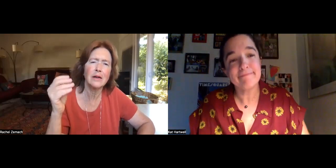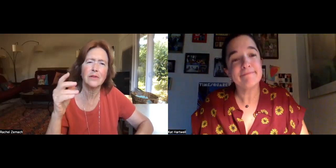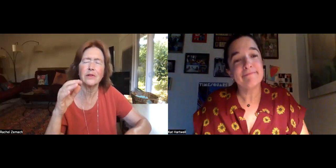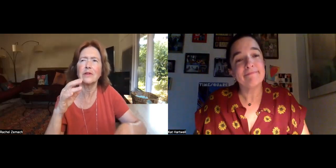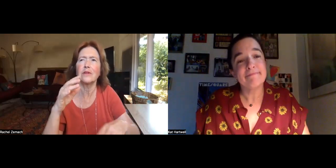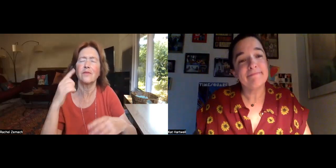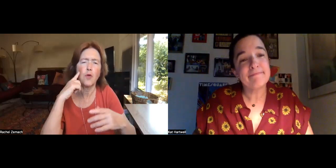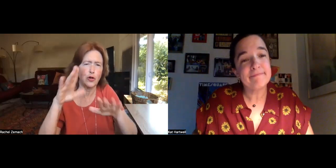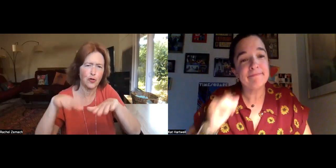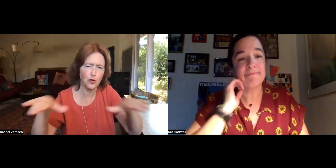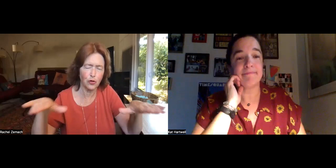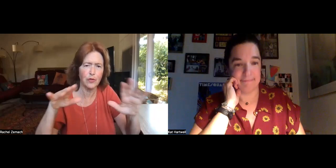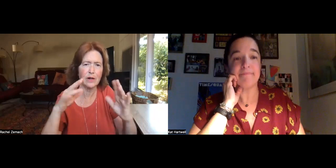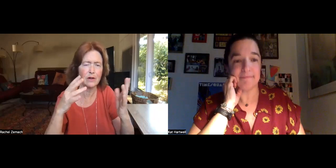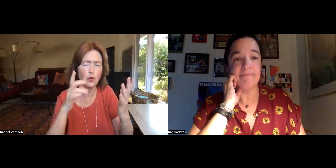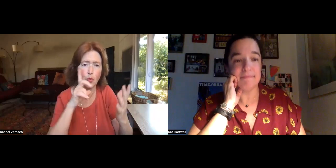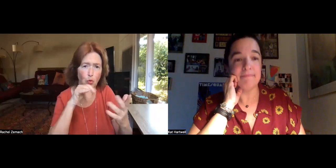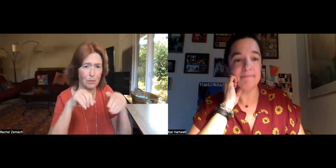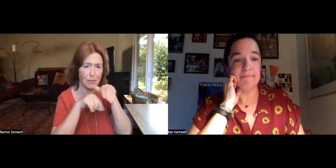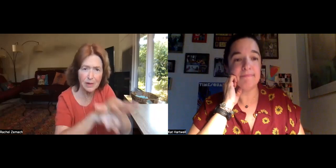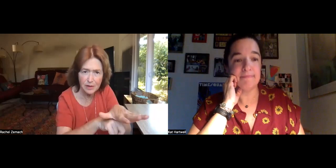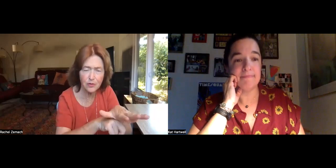And for children who live